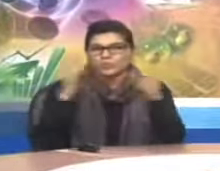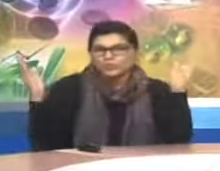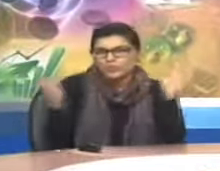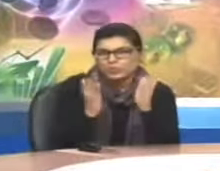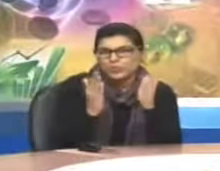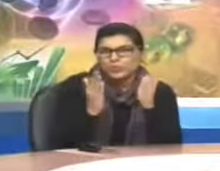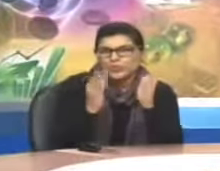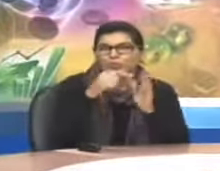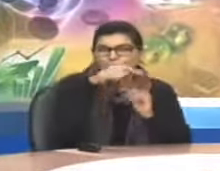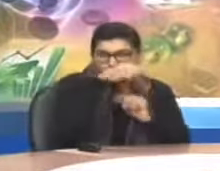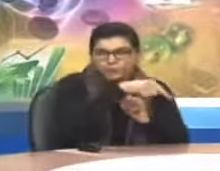biochemical wastes,